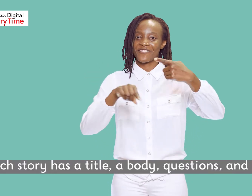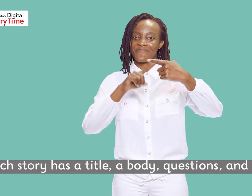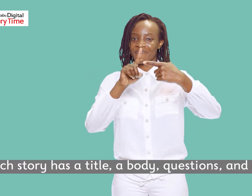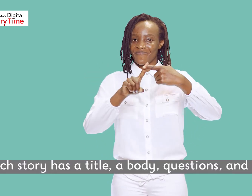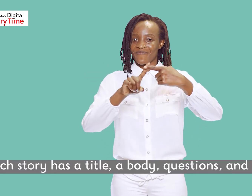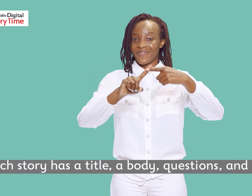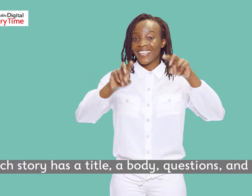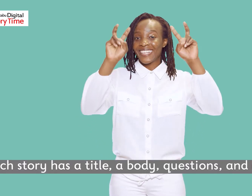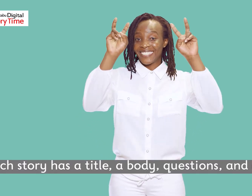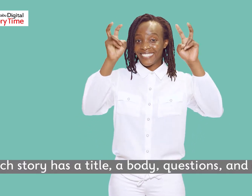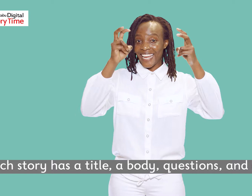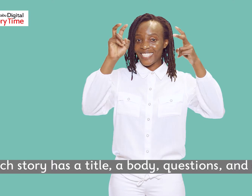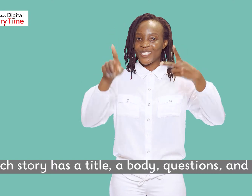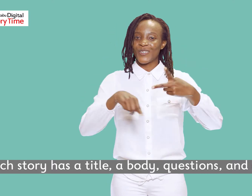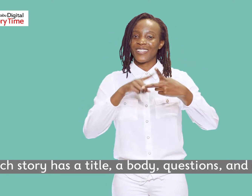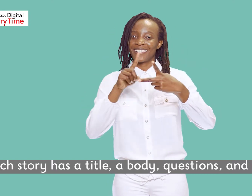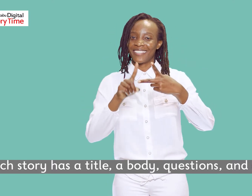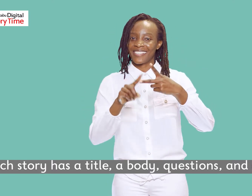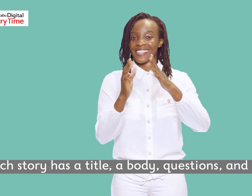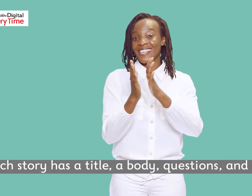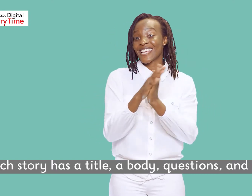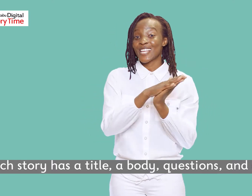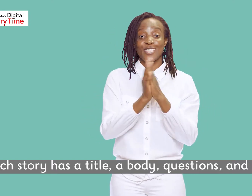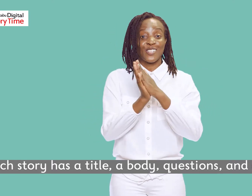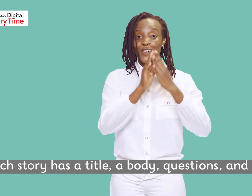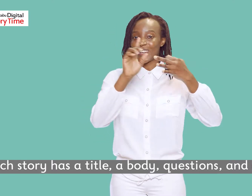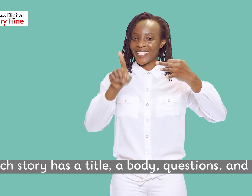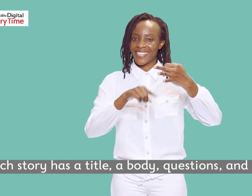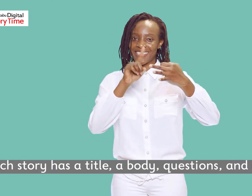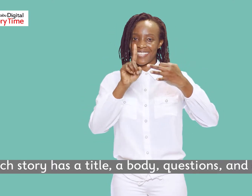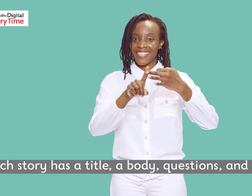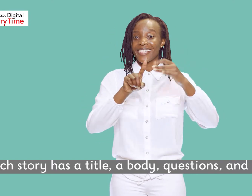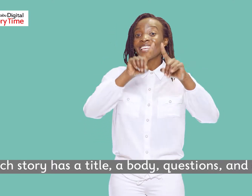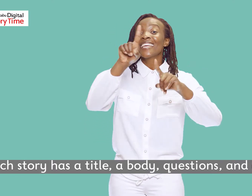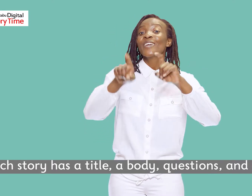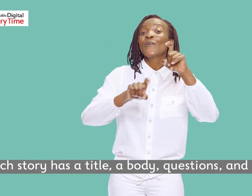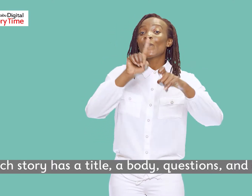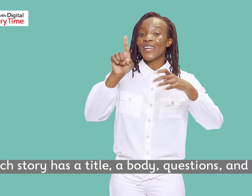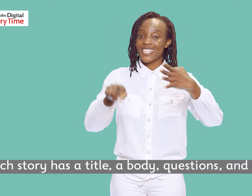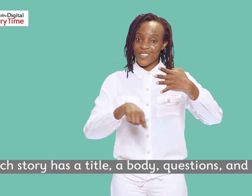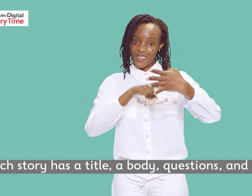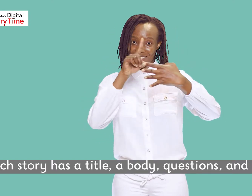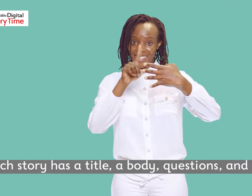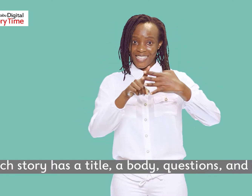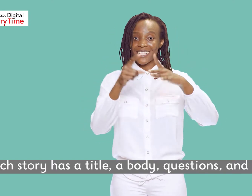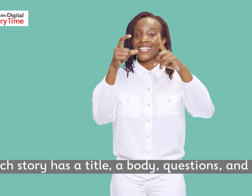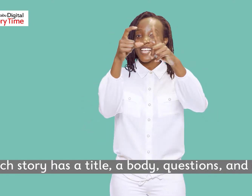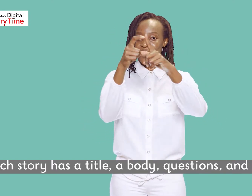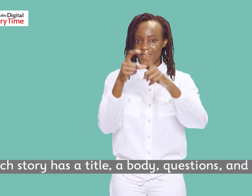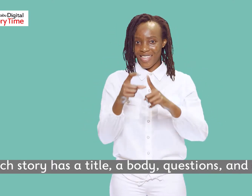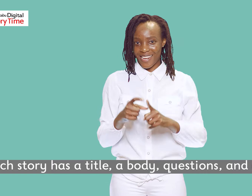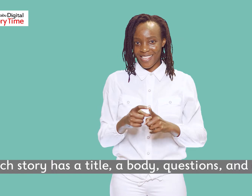Each story has a title, a body, questions, and a glossary.